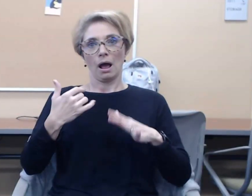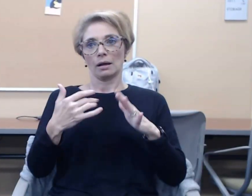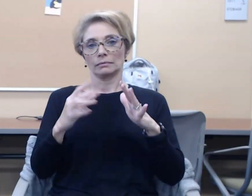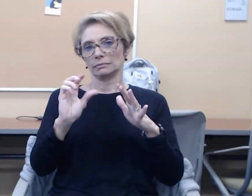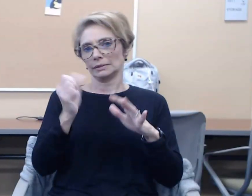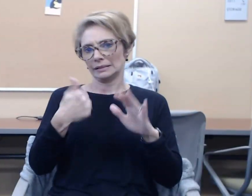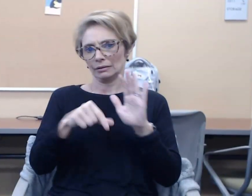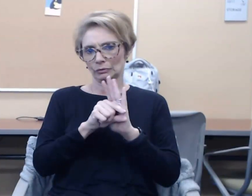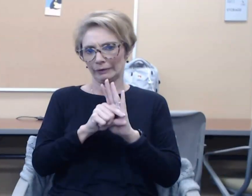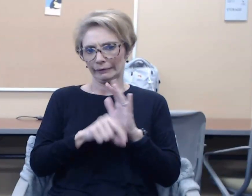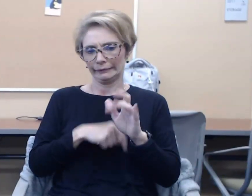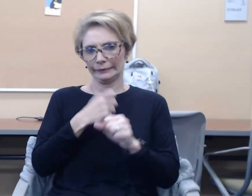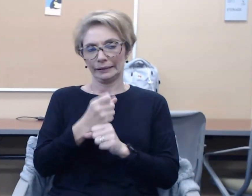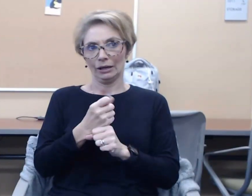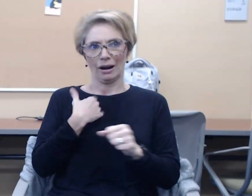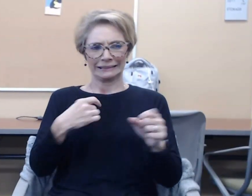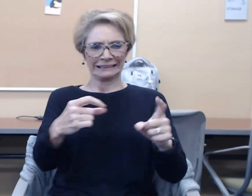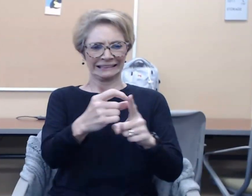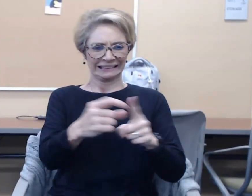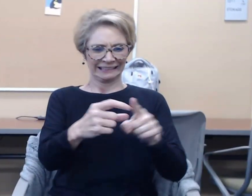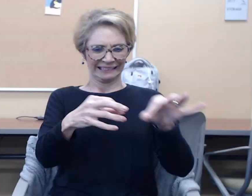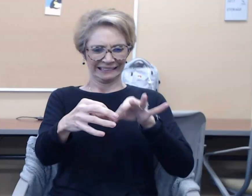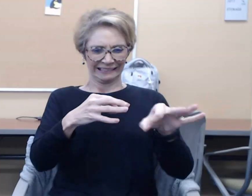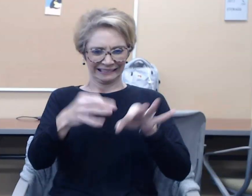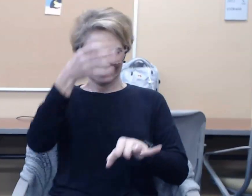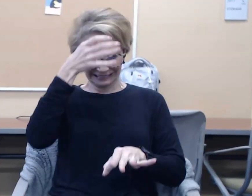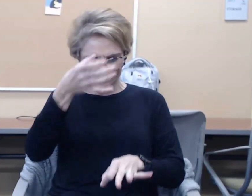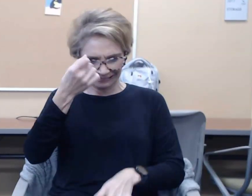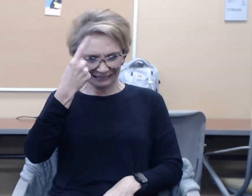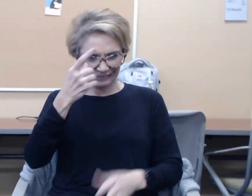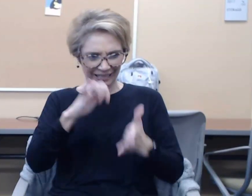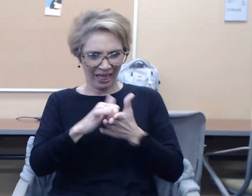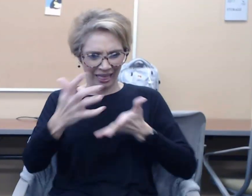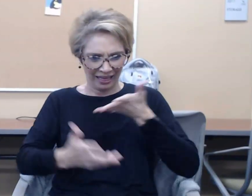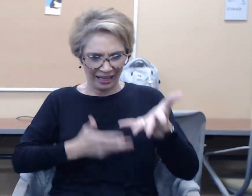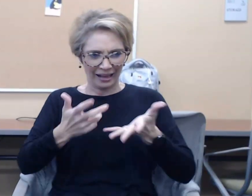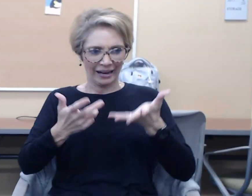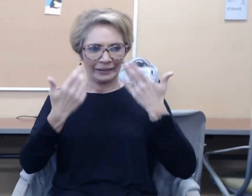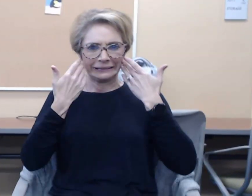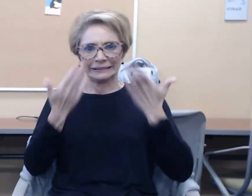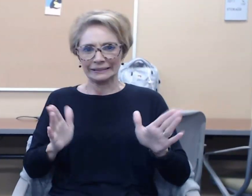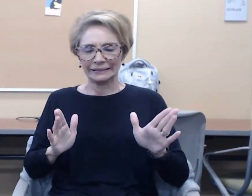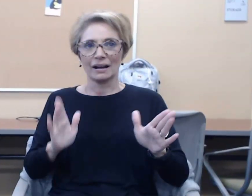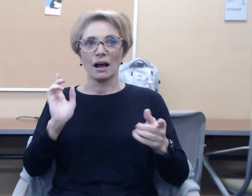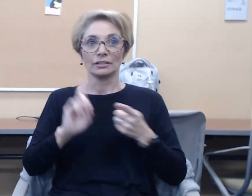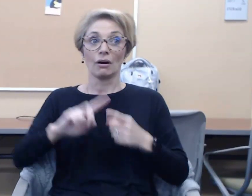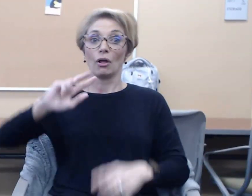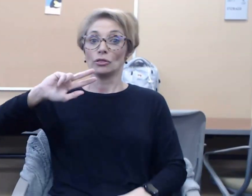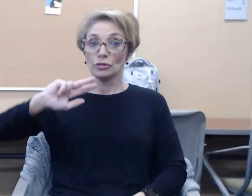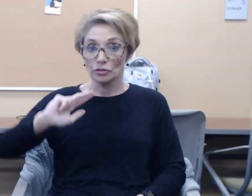did not have any terminology for, or any concept or understanding of until I had my third one, my